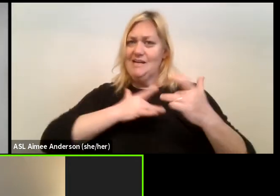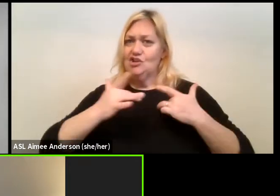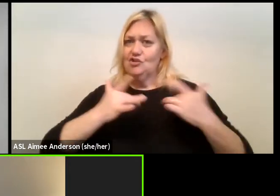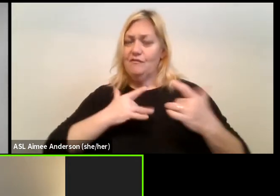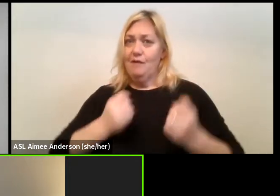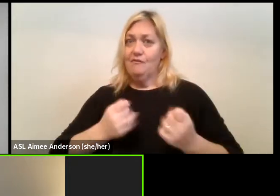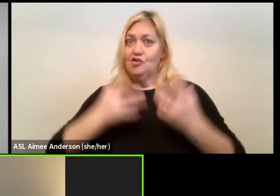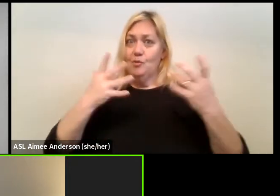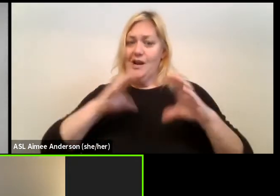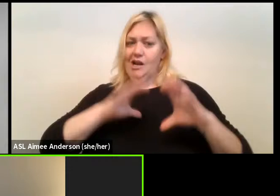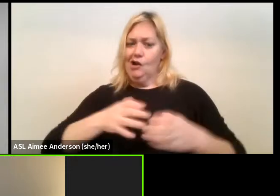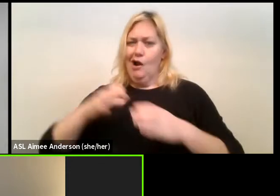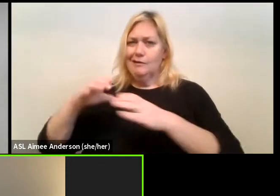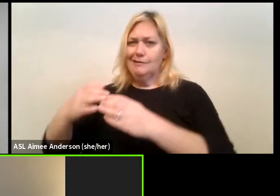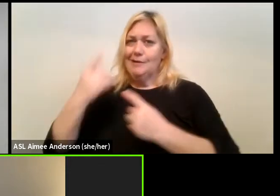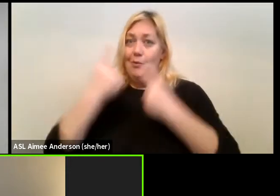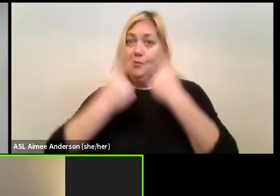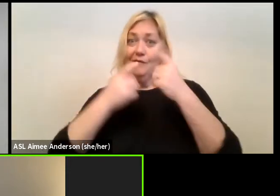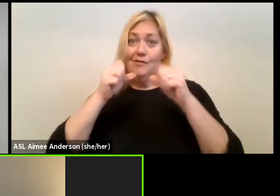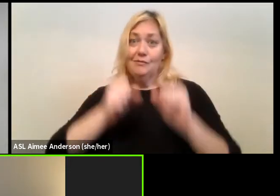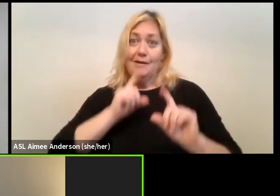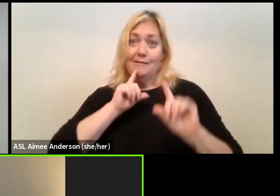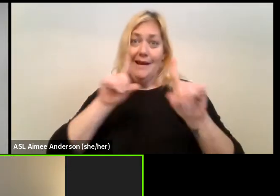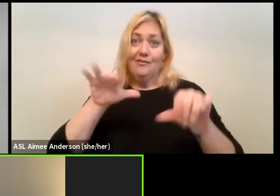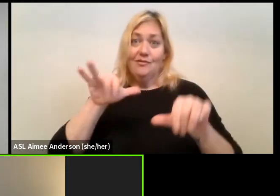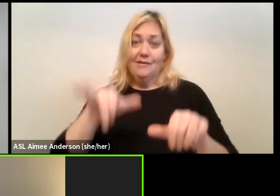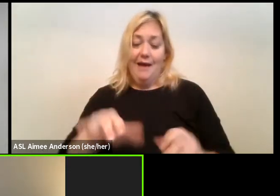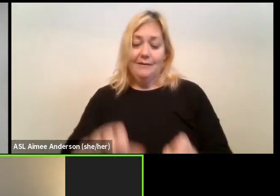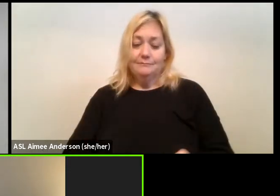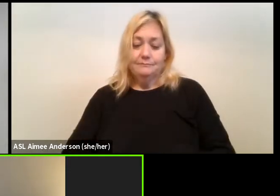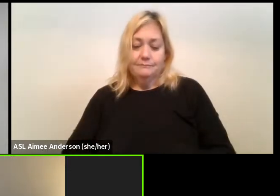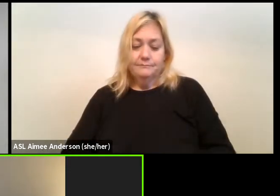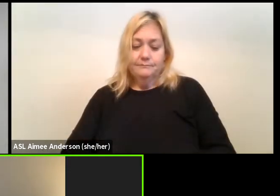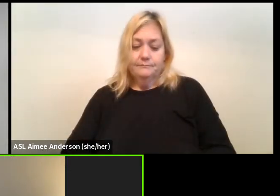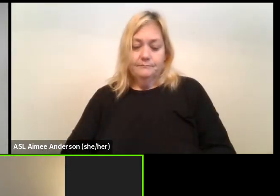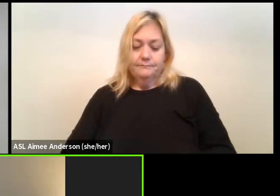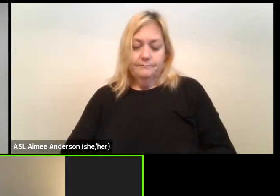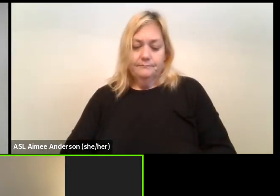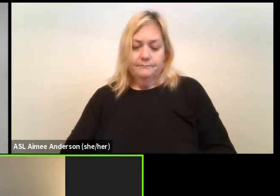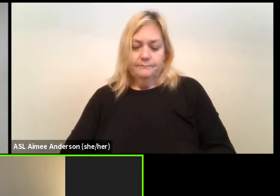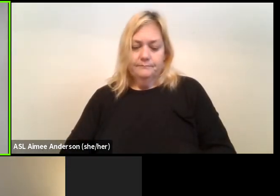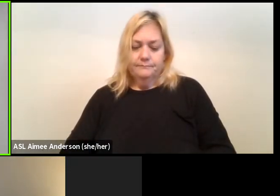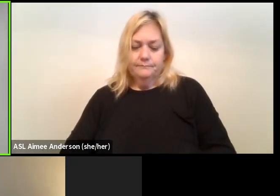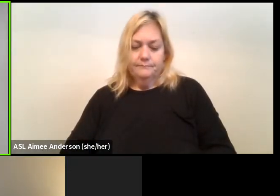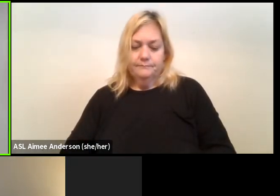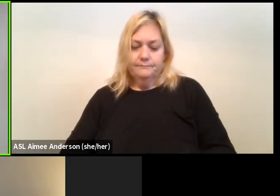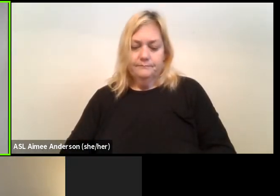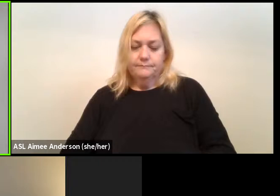many caucuses? And I was wondering if anybody from the Rules Committee, including yourself, could address that briefly.